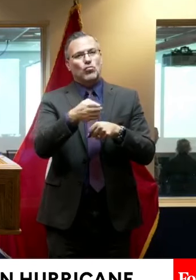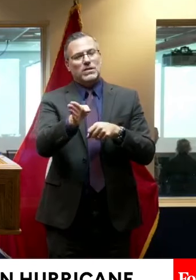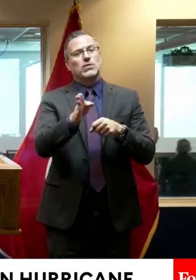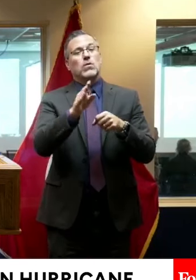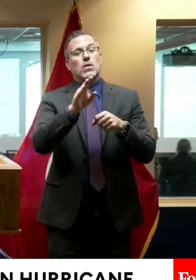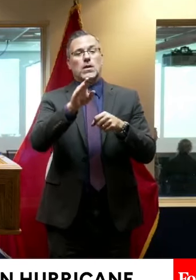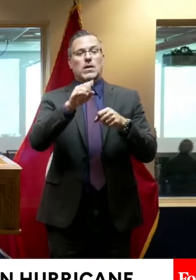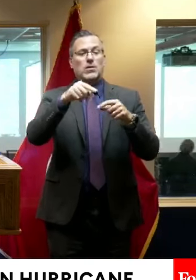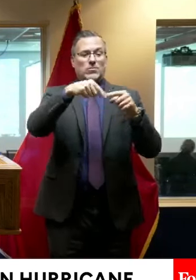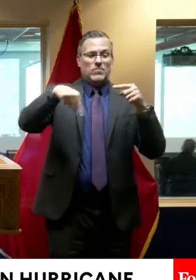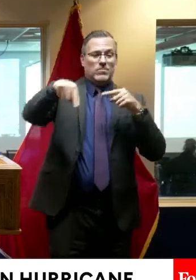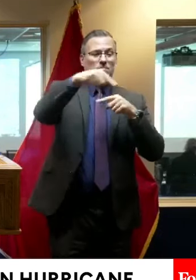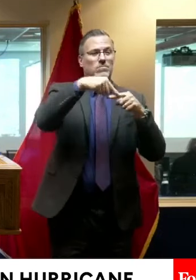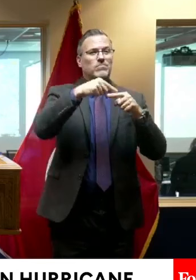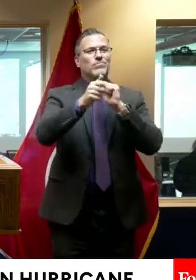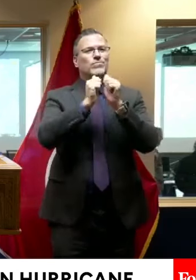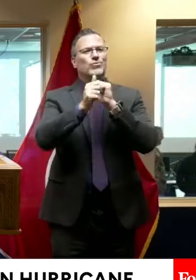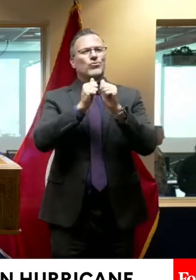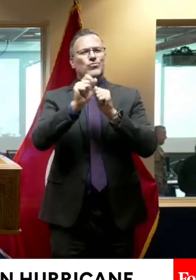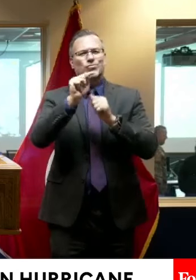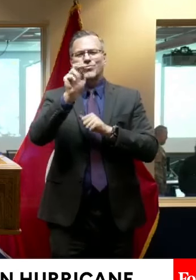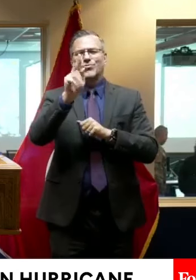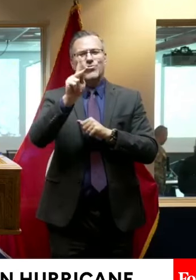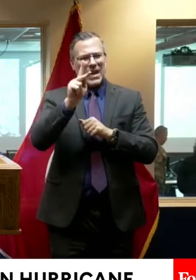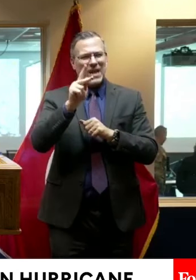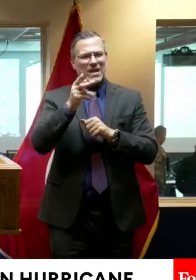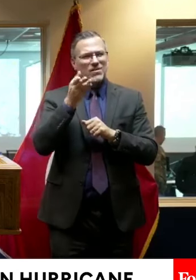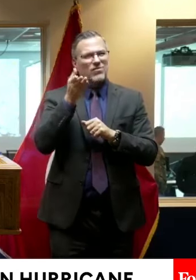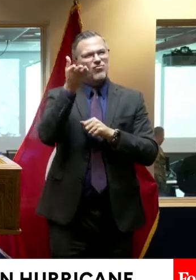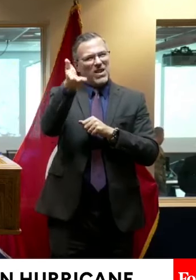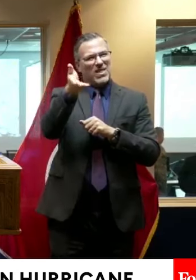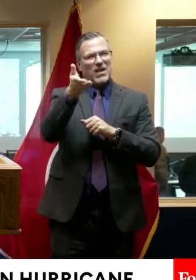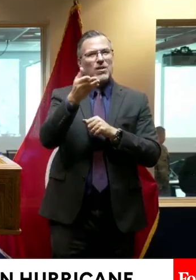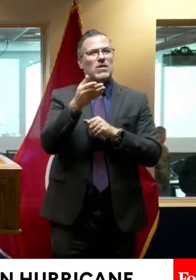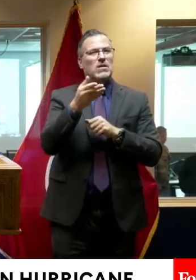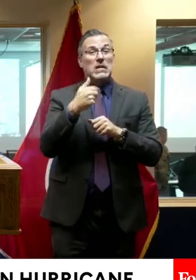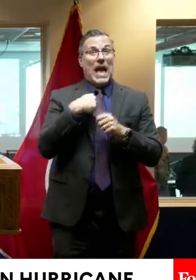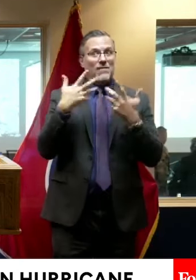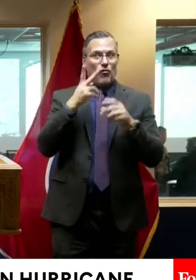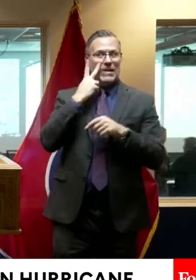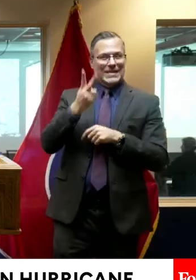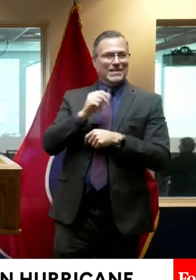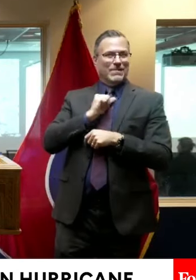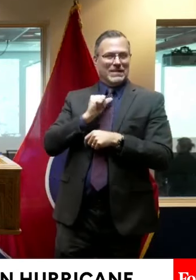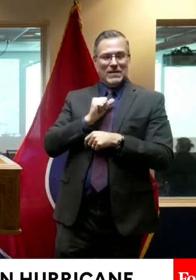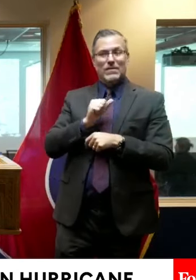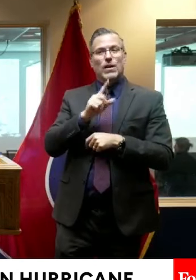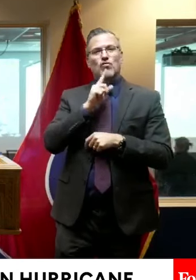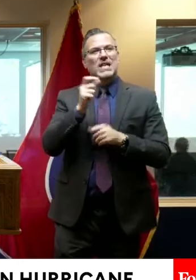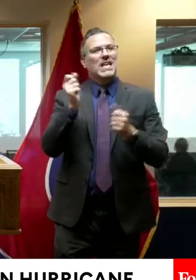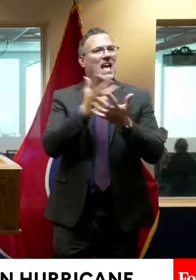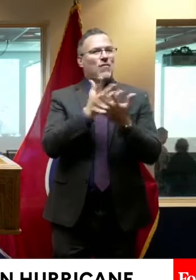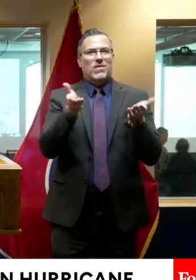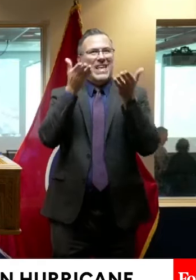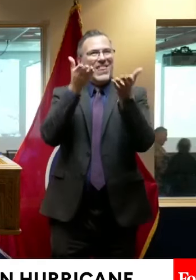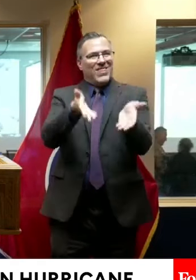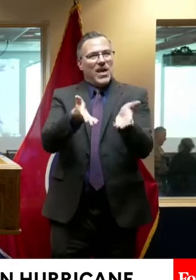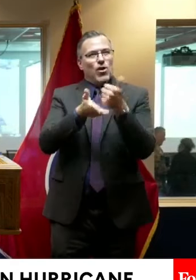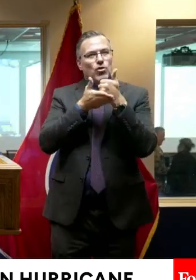It's a very well organized sort of one-stop shop for all things